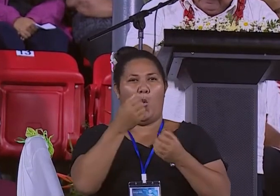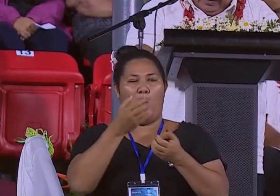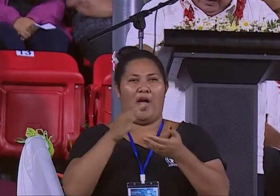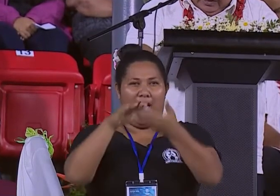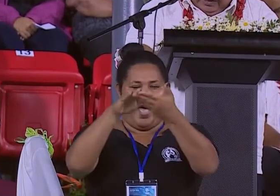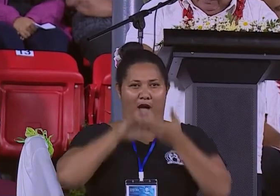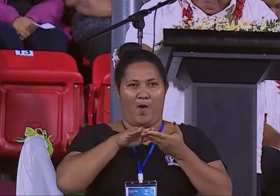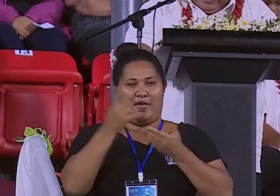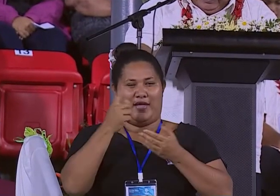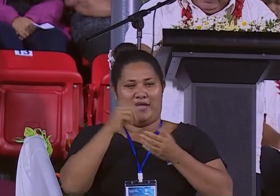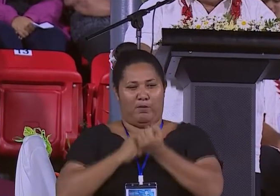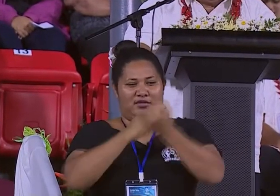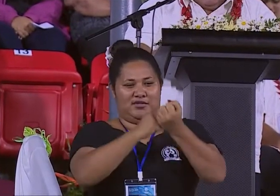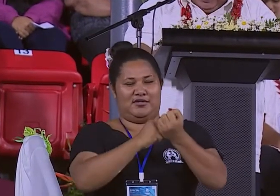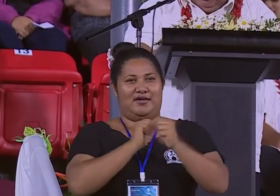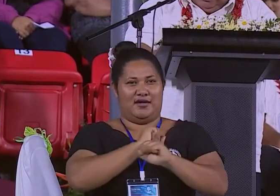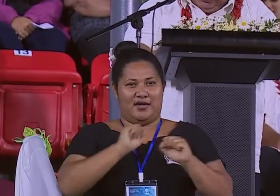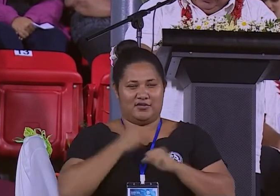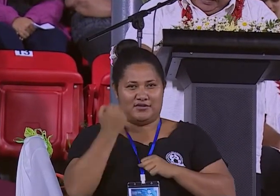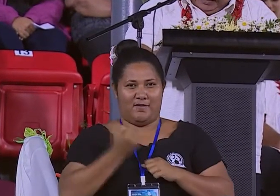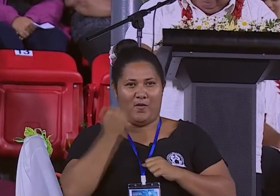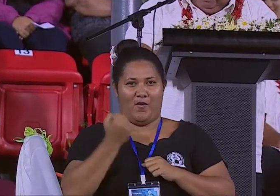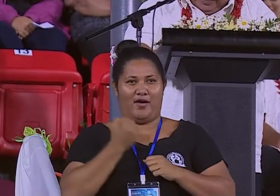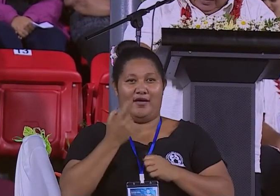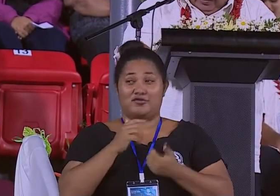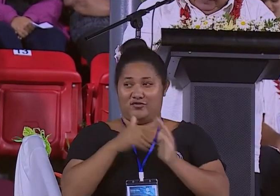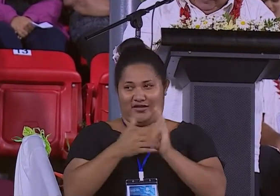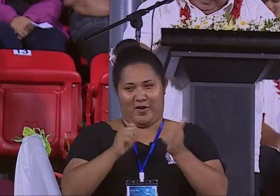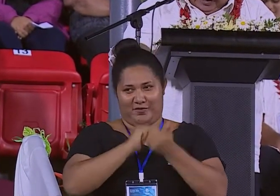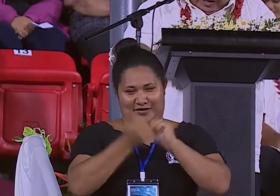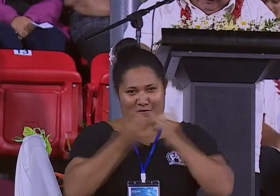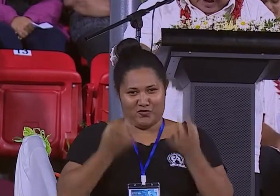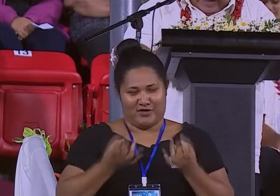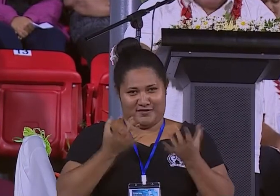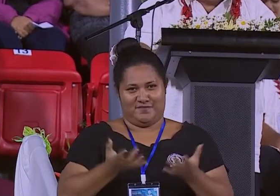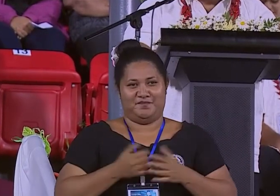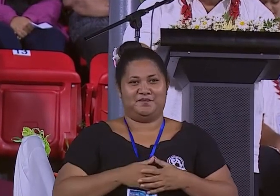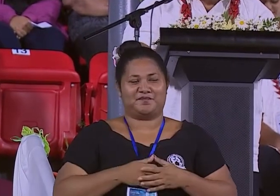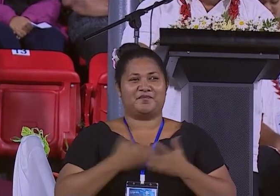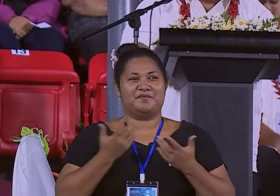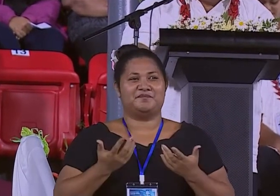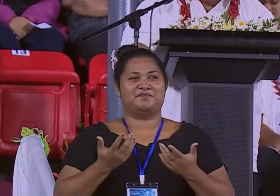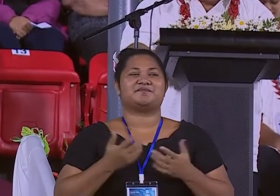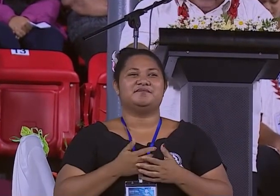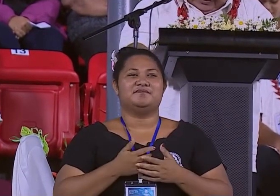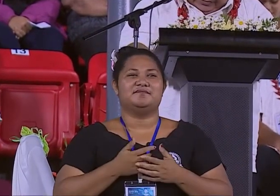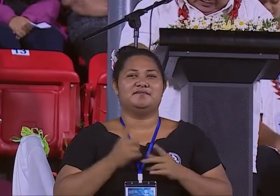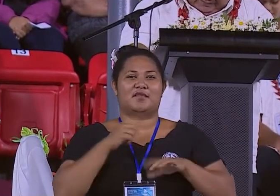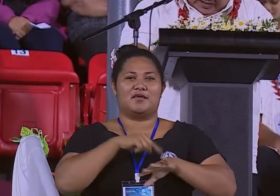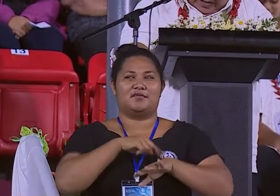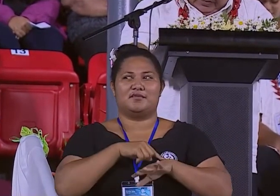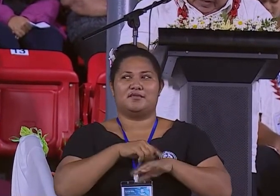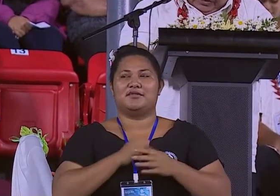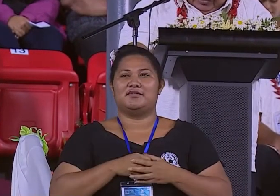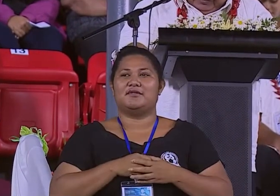that have supported our efforts in being games ready within the